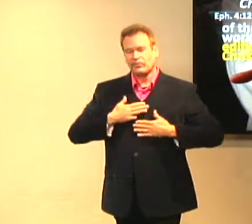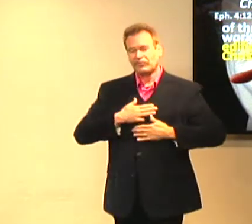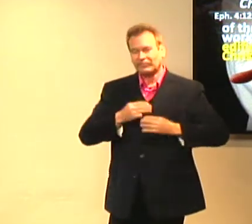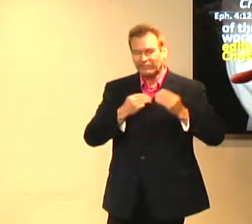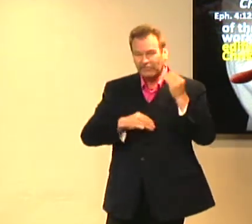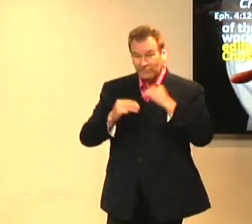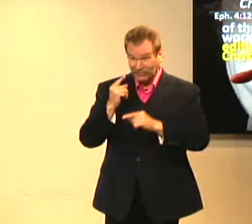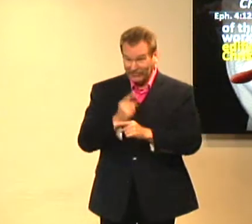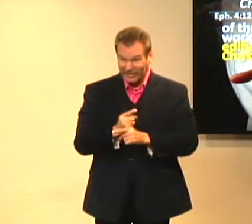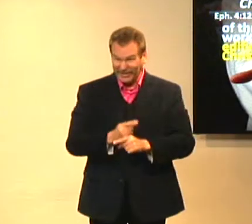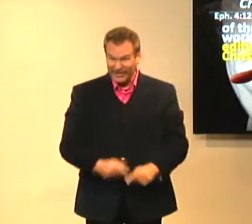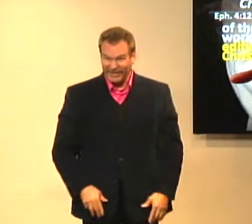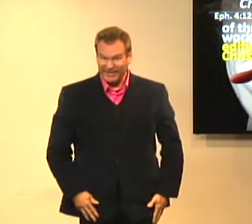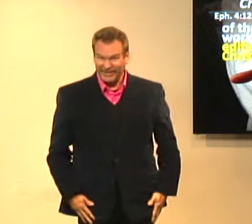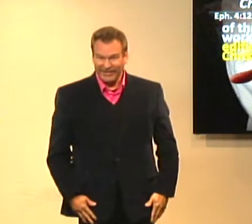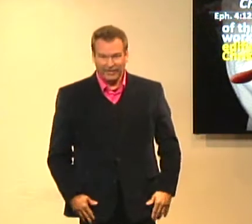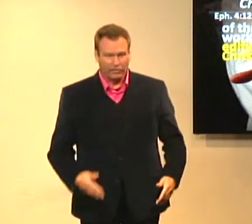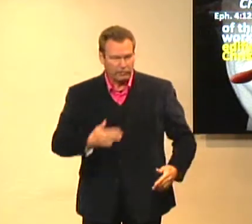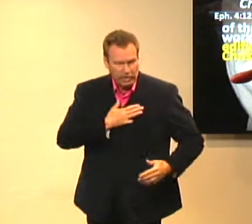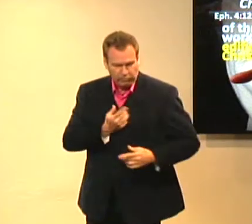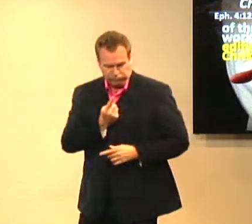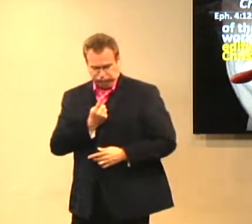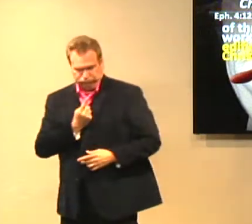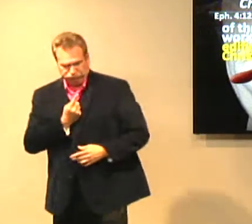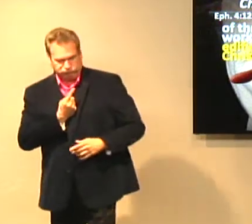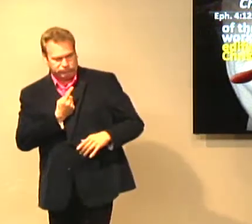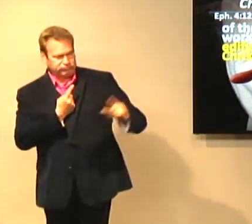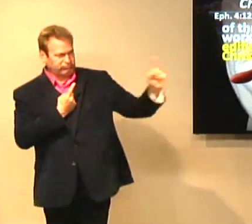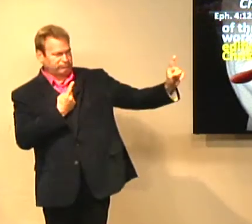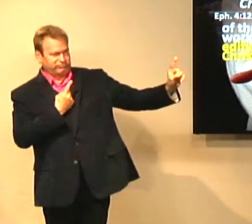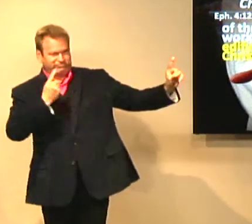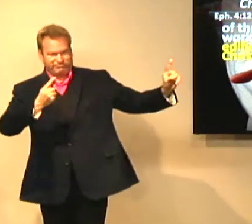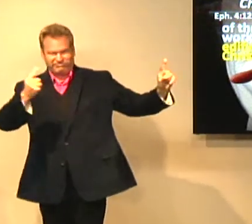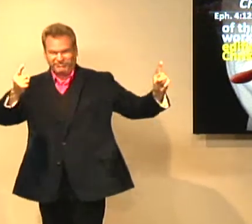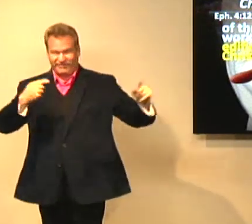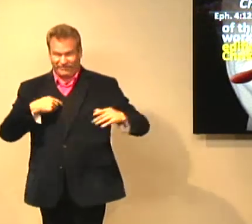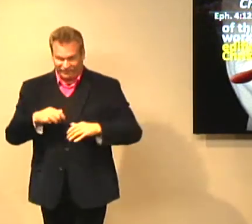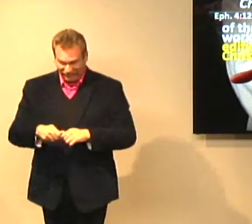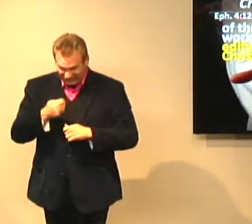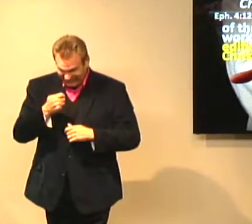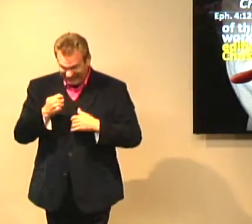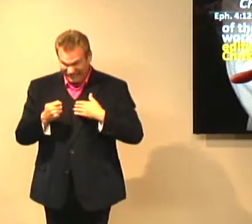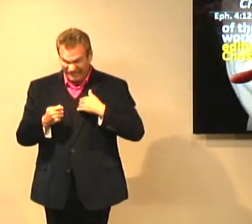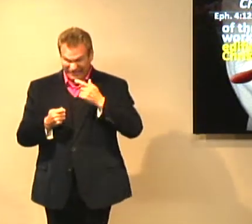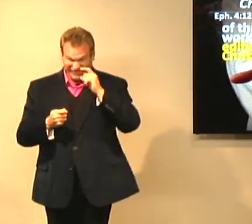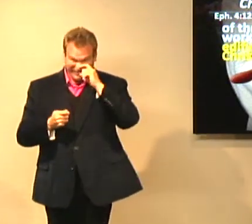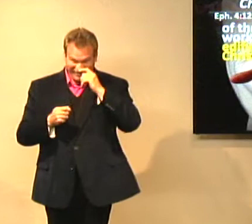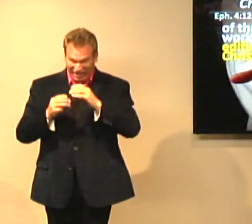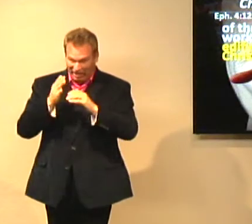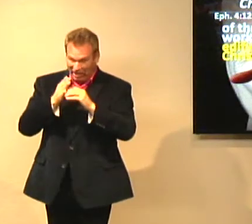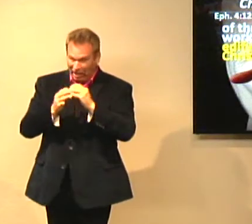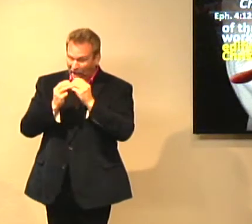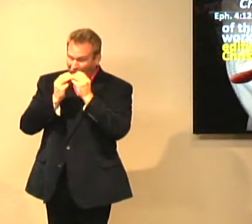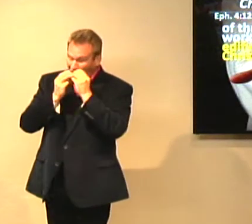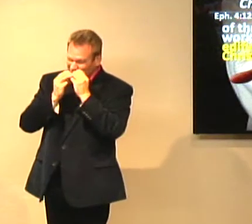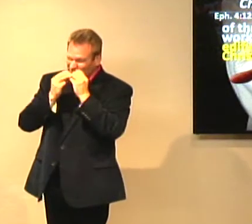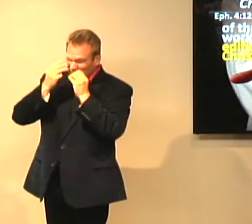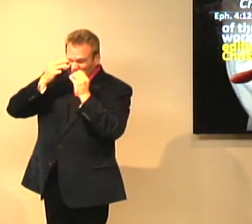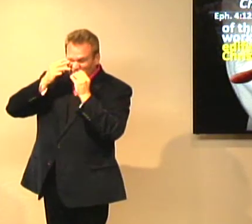it out. And everybody was able to enjoy it. But if you just said, no, just me. It's only for me. You know, and if you had like